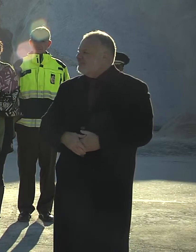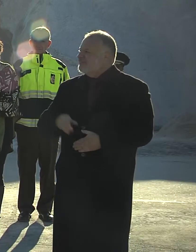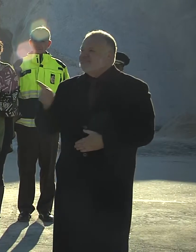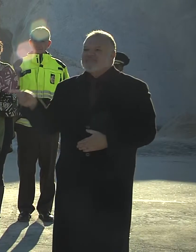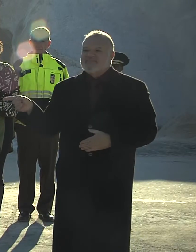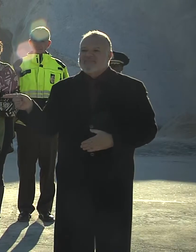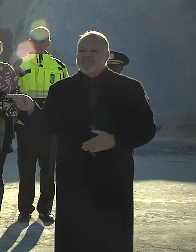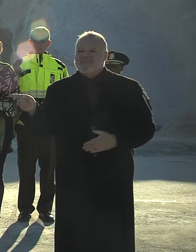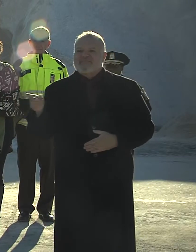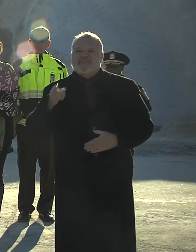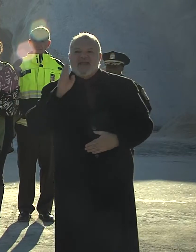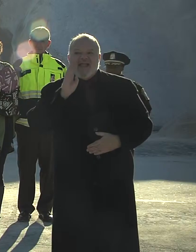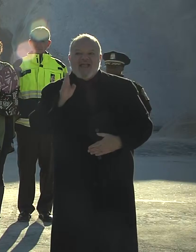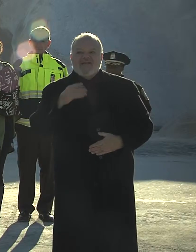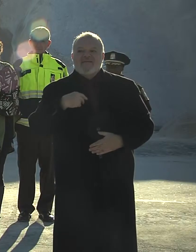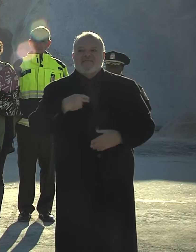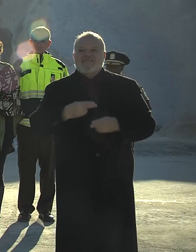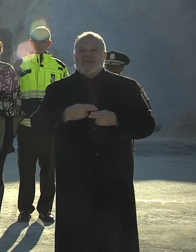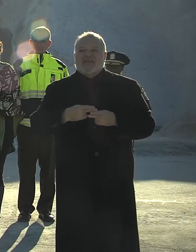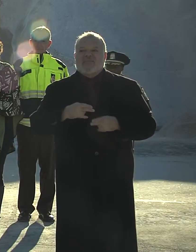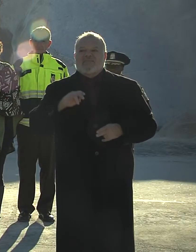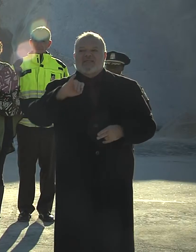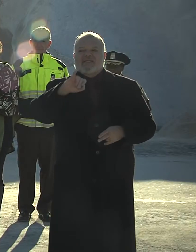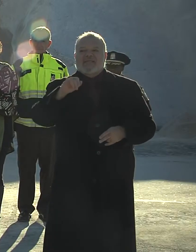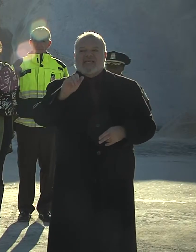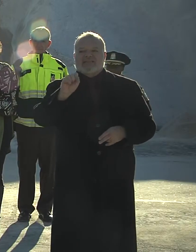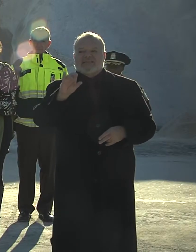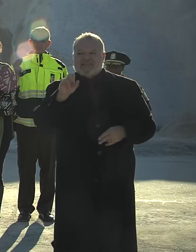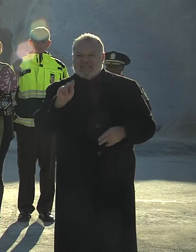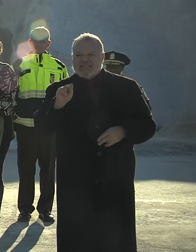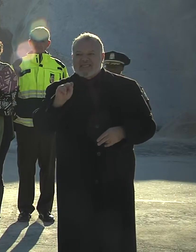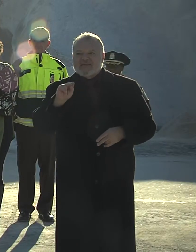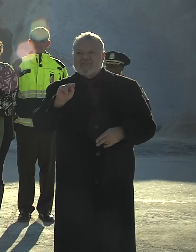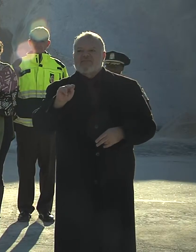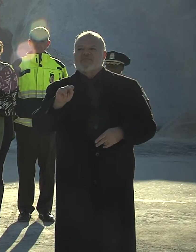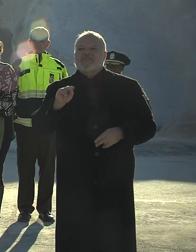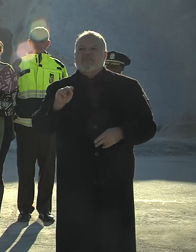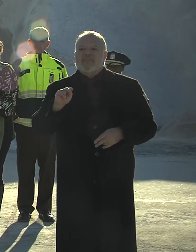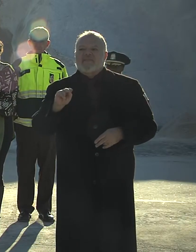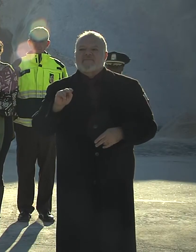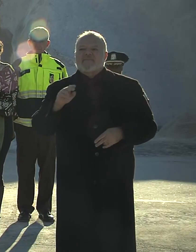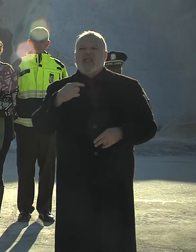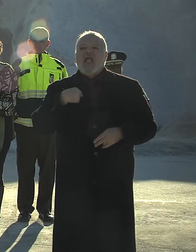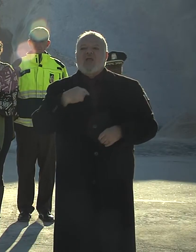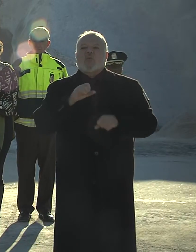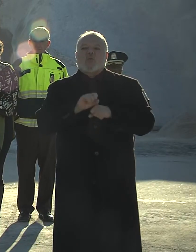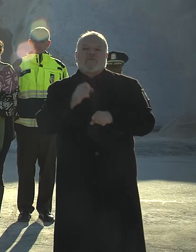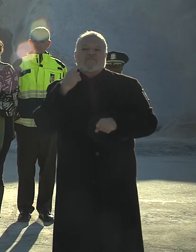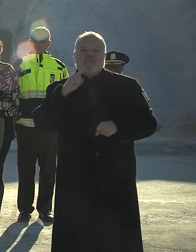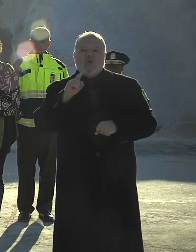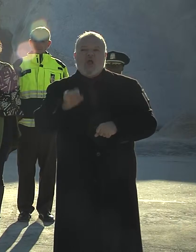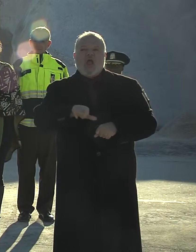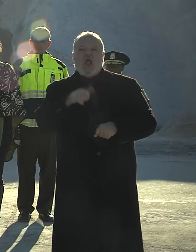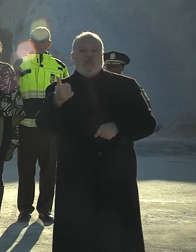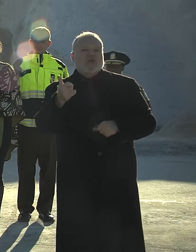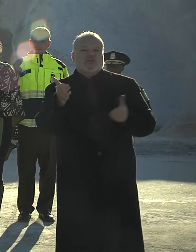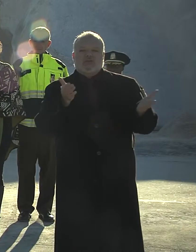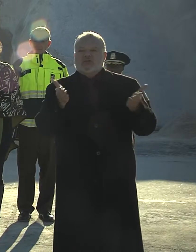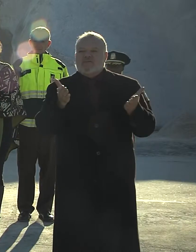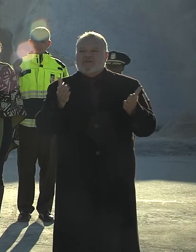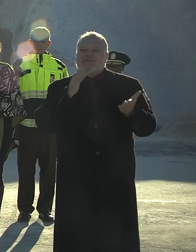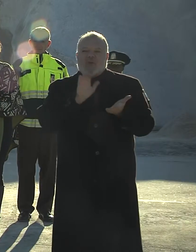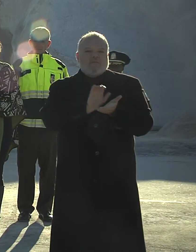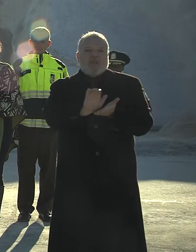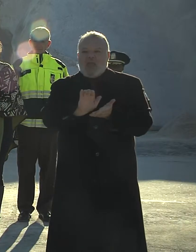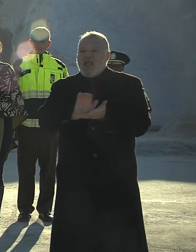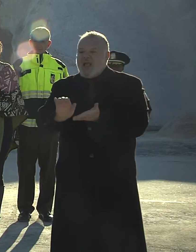Hello everyone, my name is Yassine Ibrahimi, owner of Casablanca Services. We are grateful that we're going to be partnering up with the city this year. We got awarded